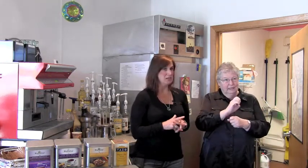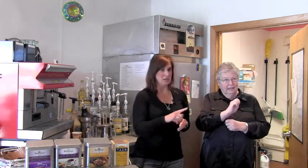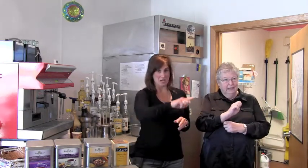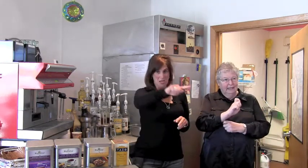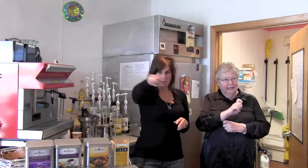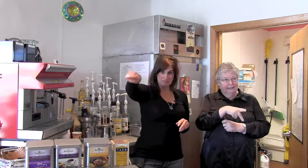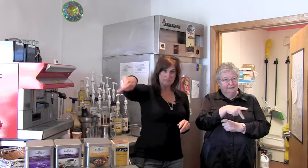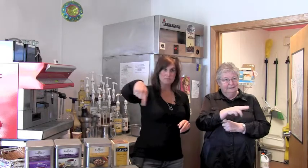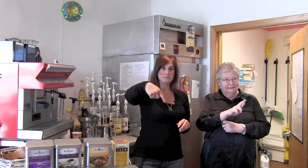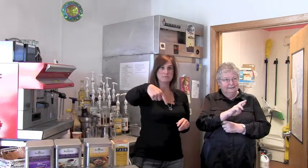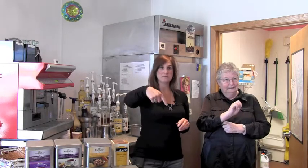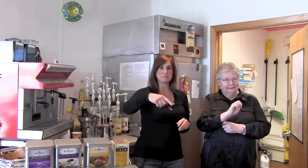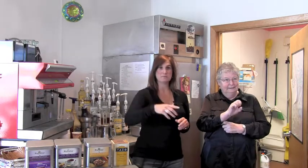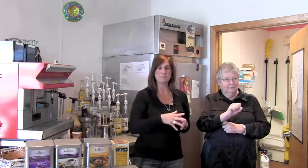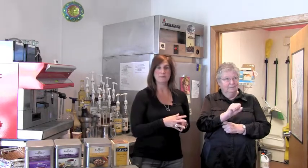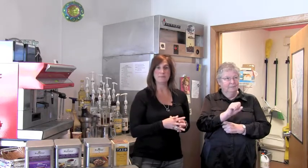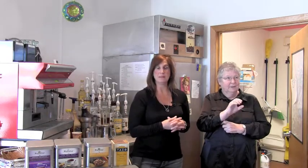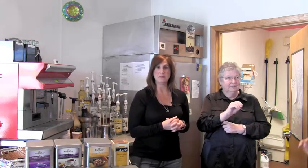drinks.